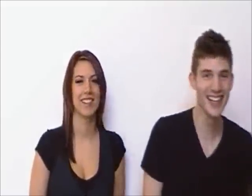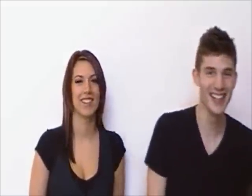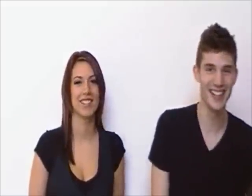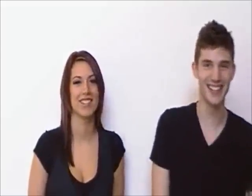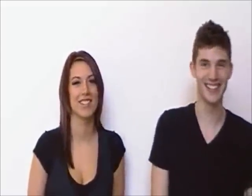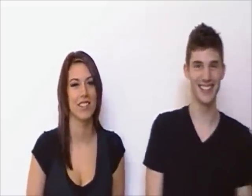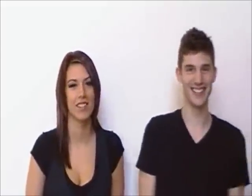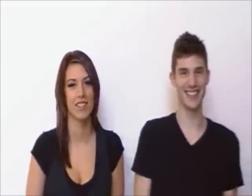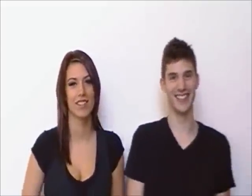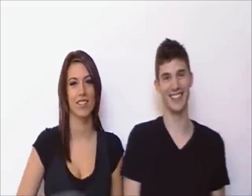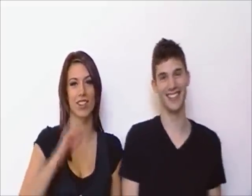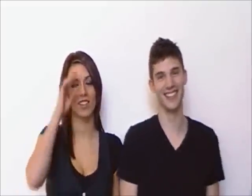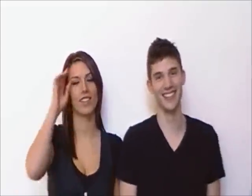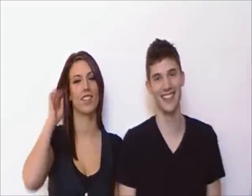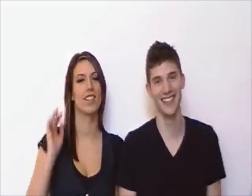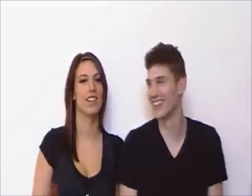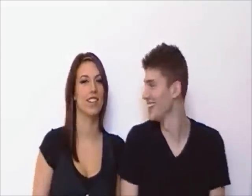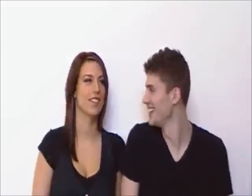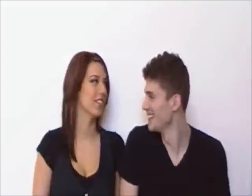Okay, so it's a shot. Ready?